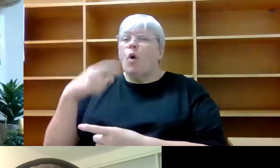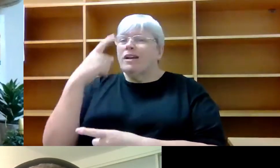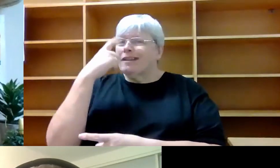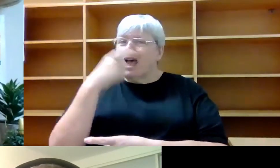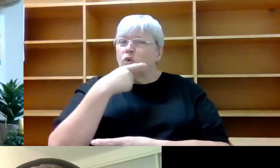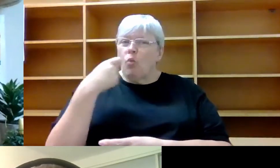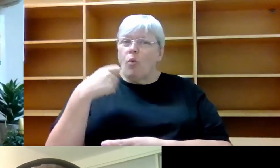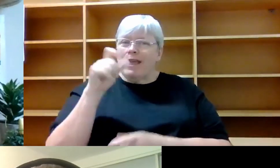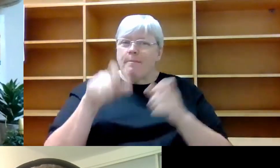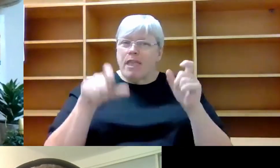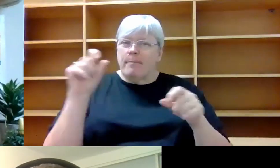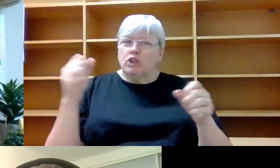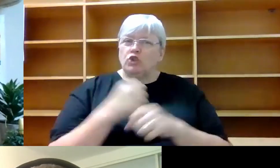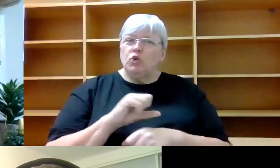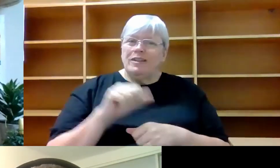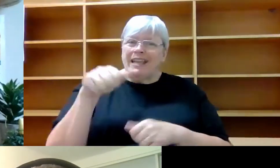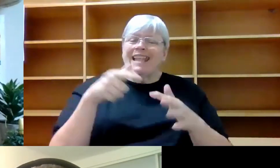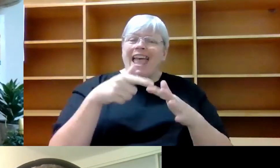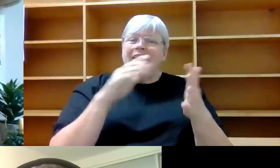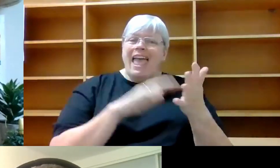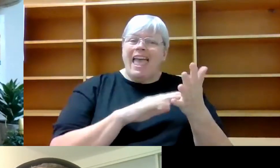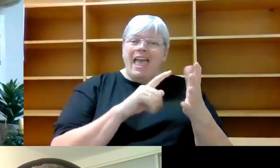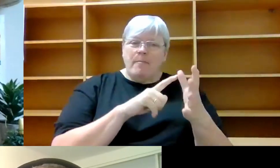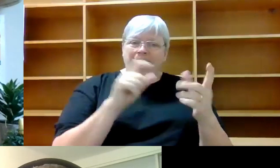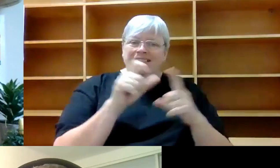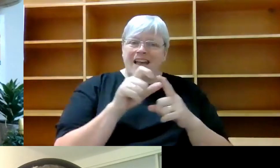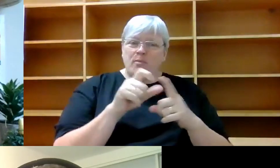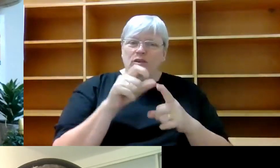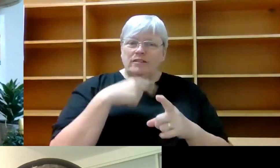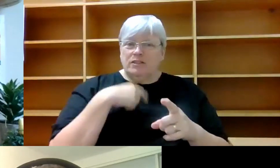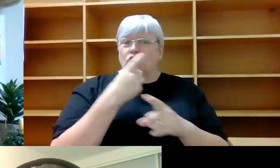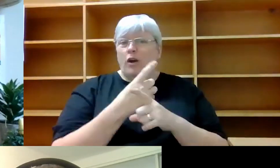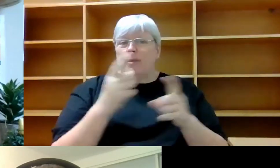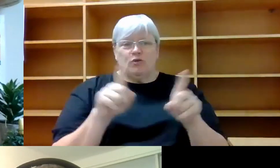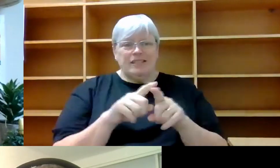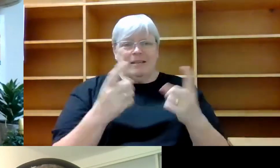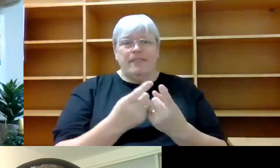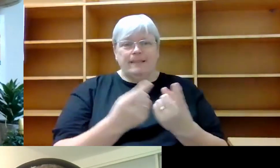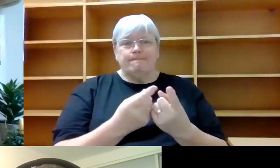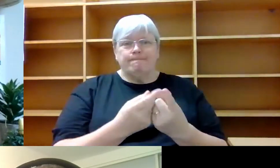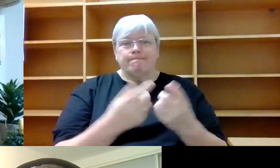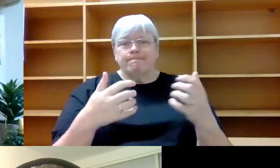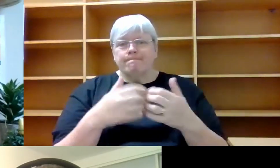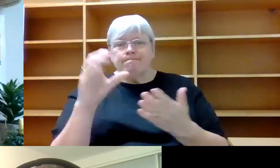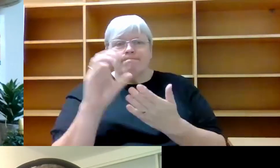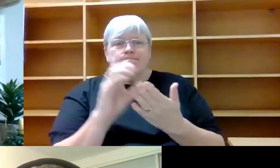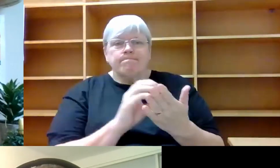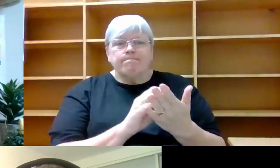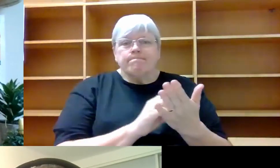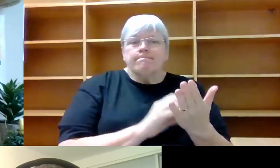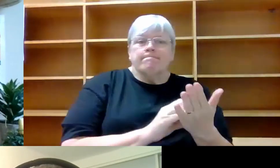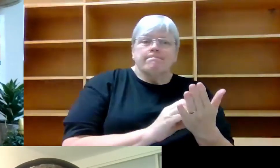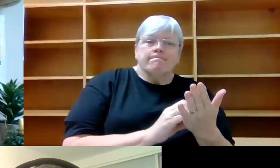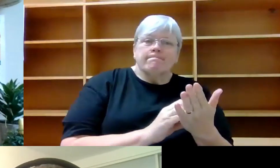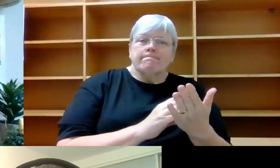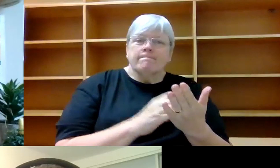Next by Emma Dabiri. And she's talking about the same thing and about how these categories of black and white were essentially created in,